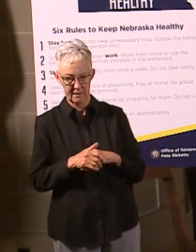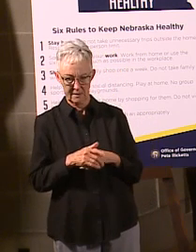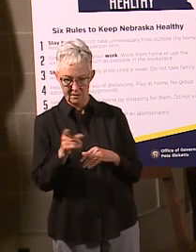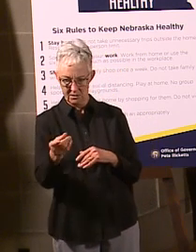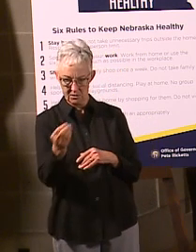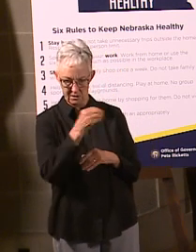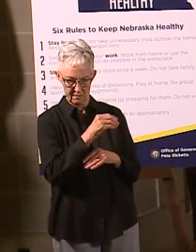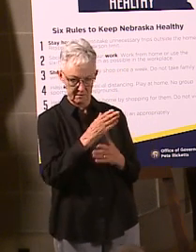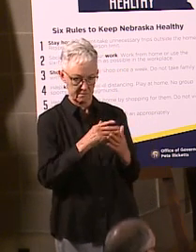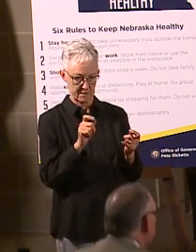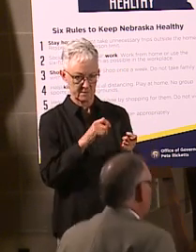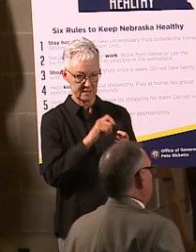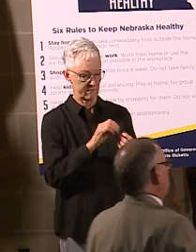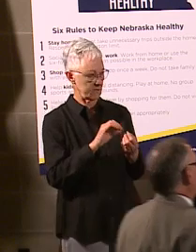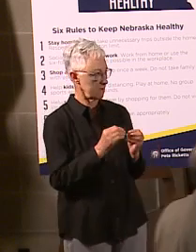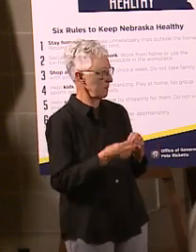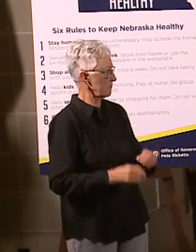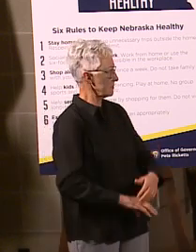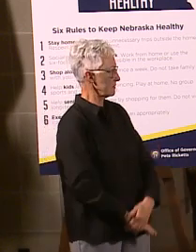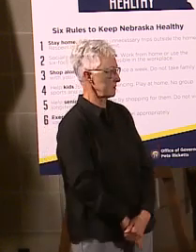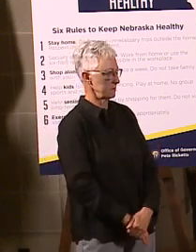come up and give the specific numbers, Dr. Anto? Sure.